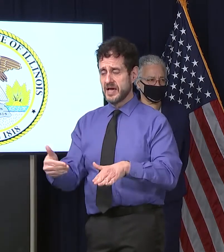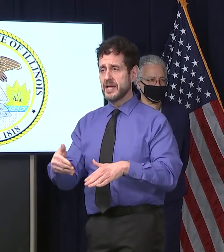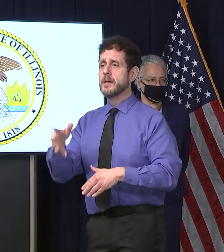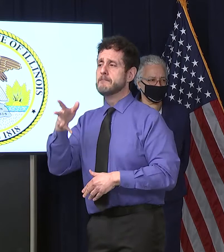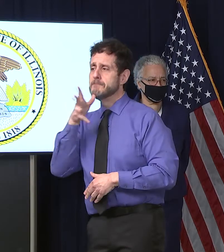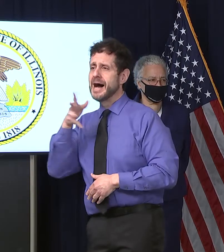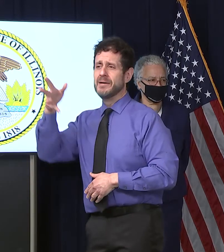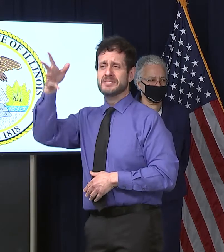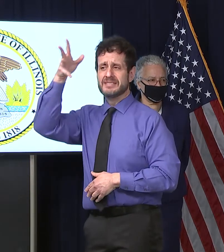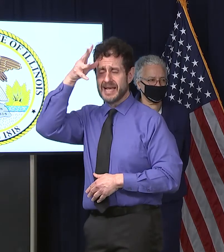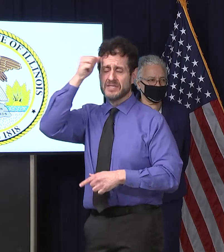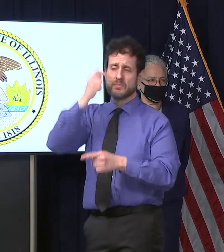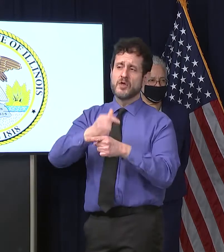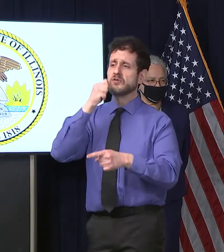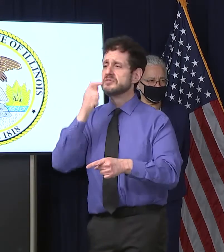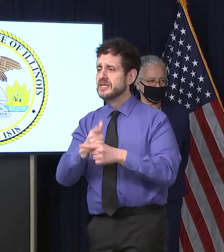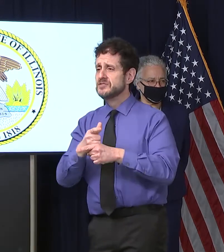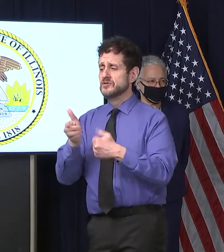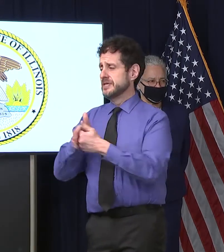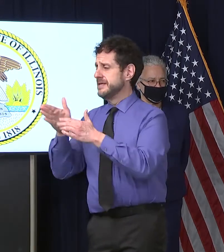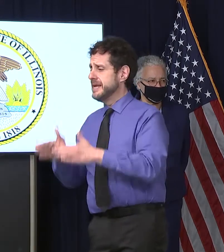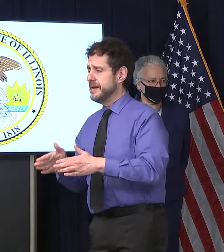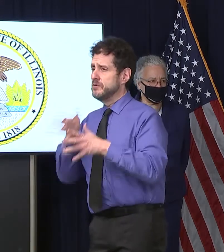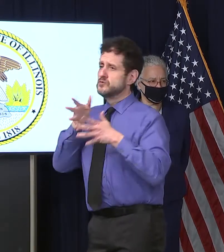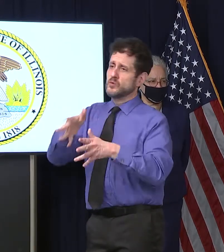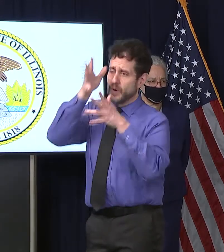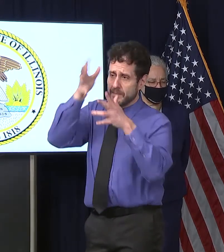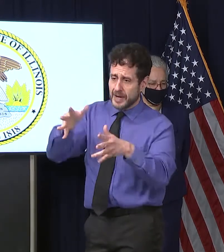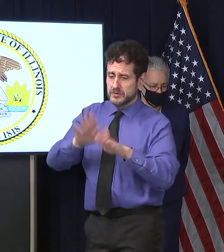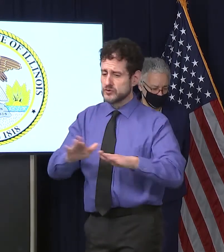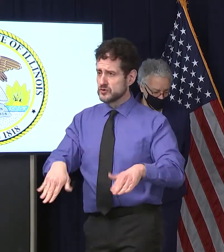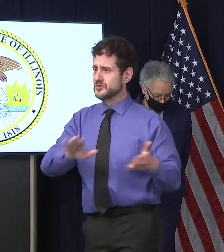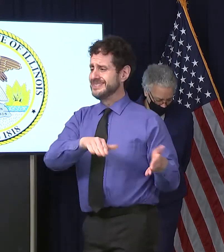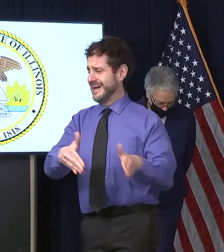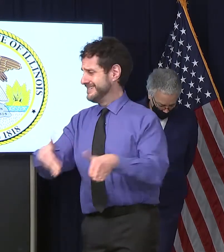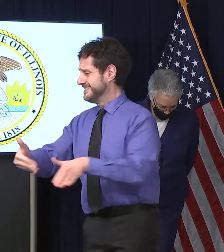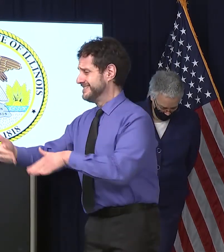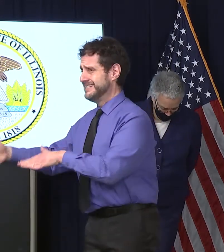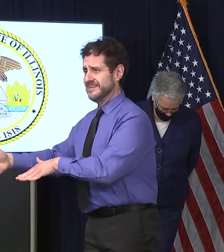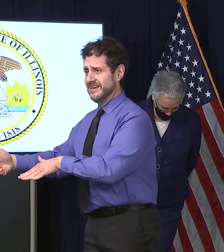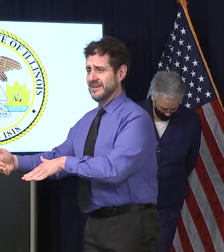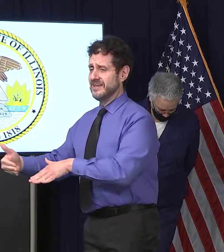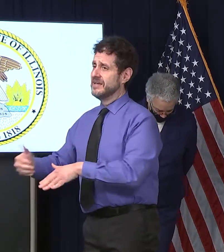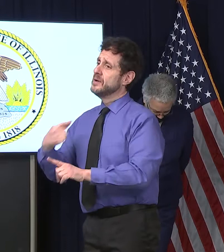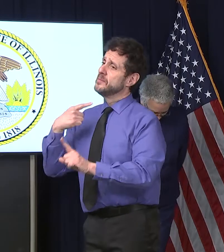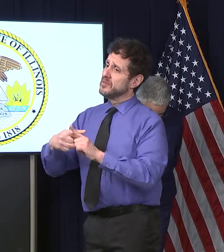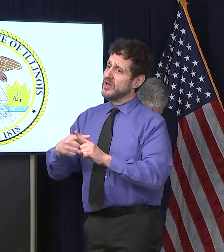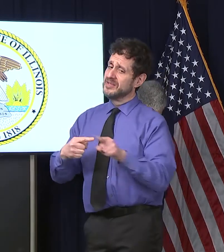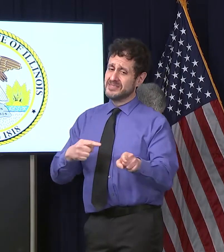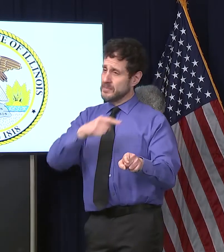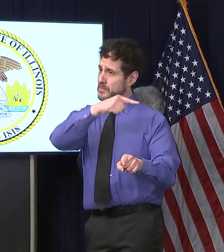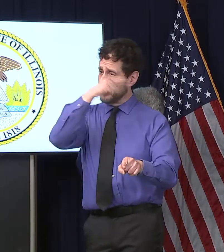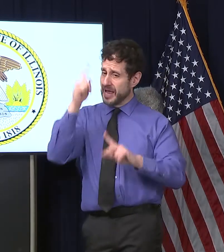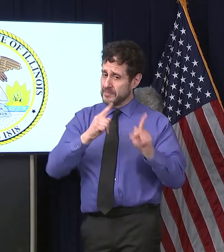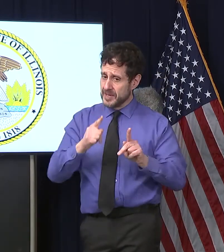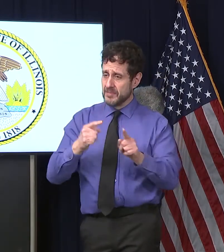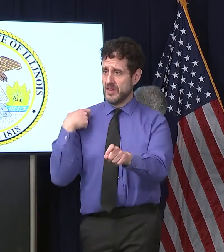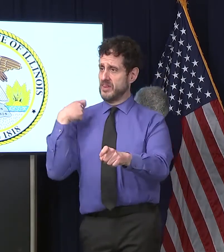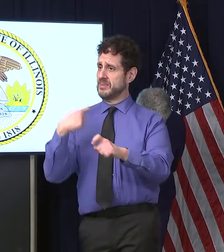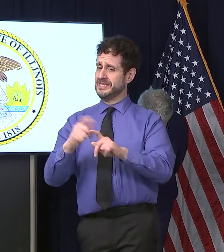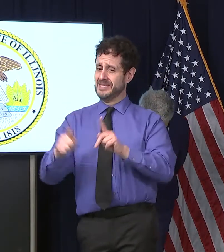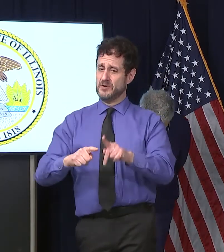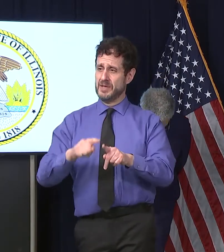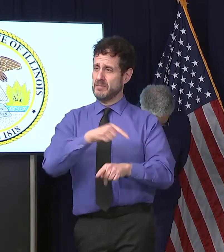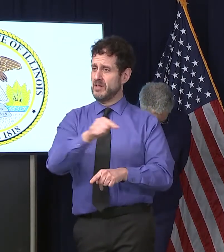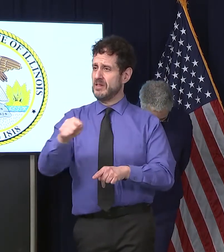siblings and neighbors and grandparents and children. And the racial disparity in this pandemic is horrible,